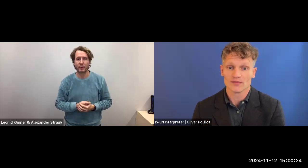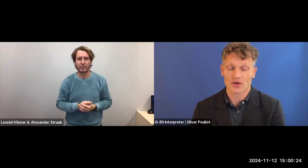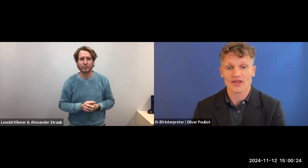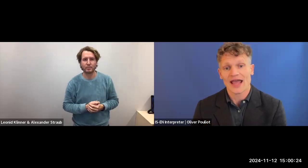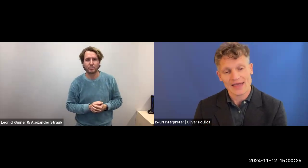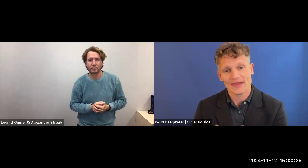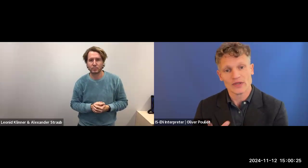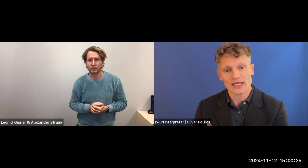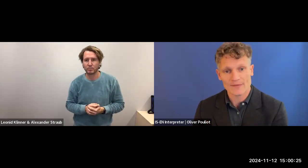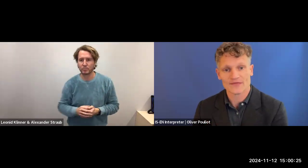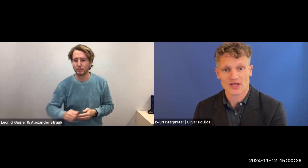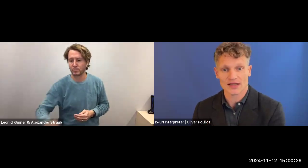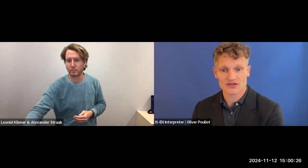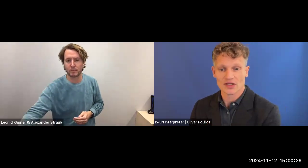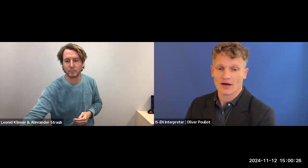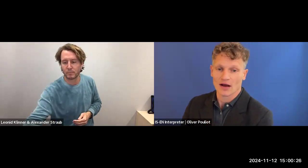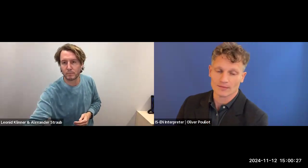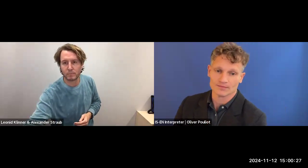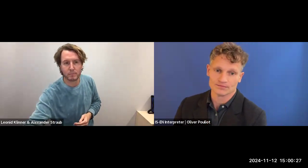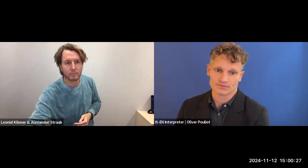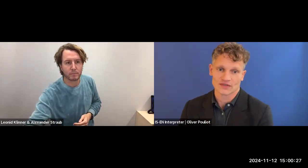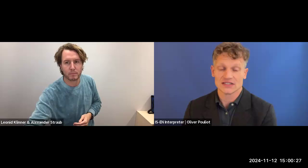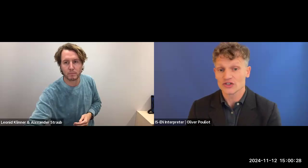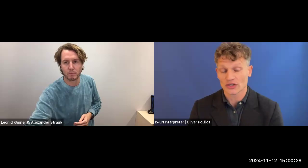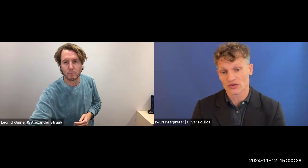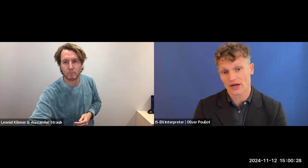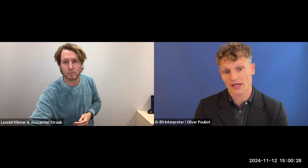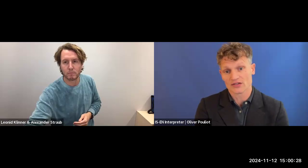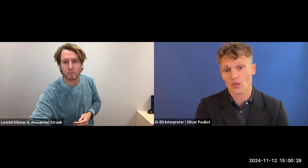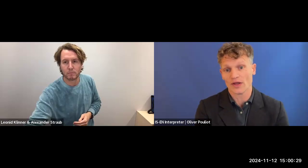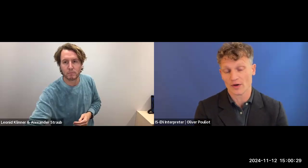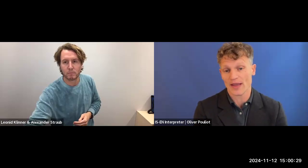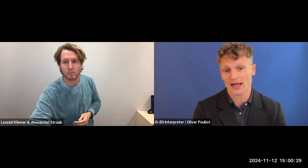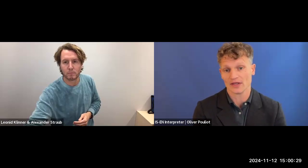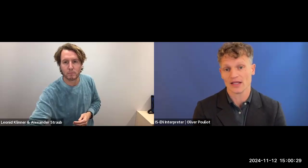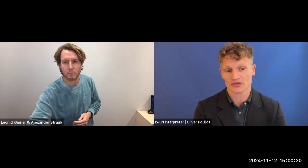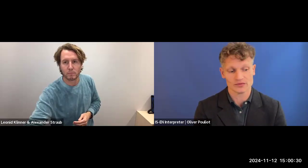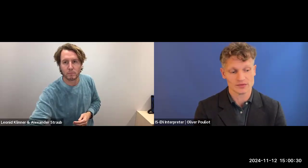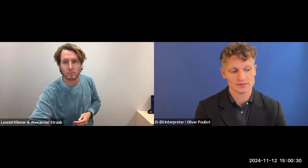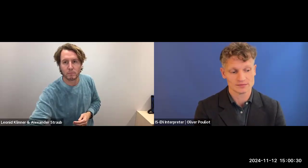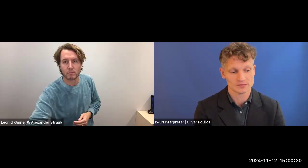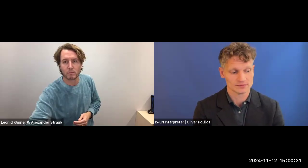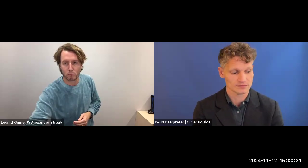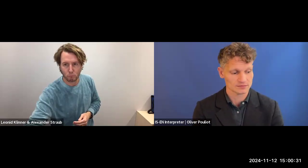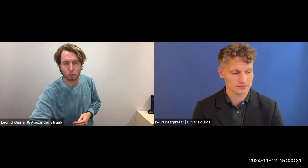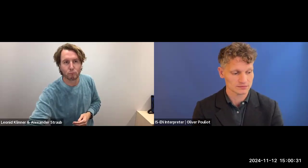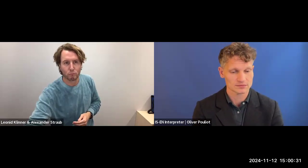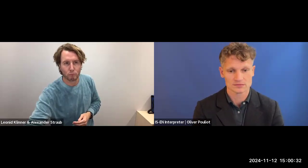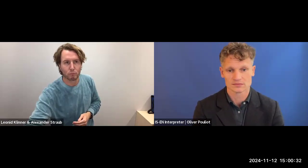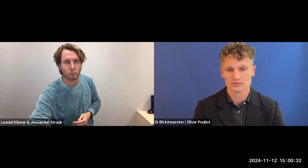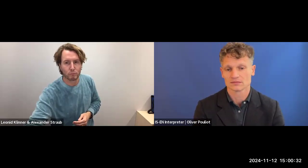have problems with, and then we can emphasize teaching those areas when they're back in the classroom.